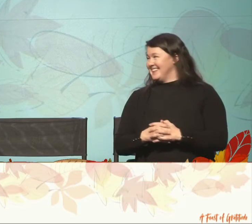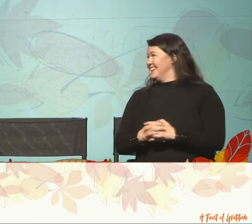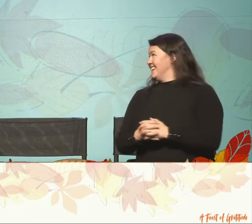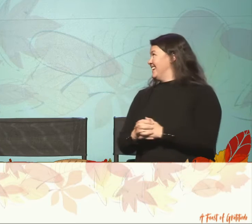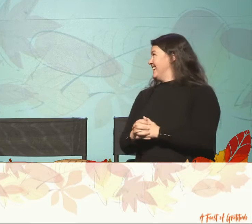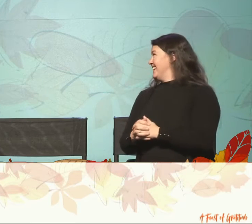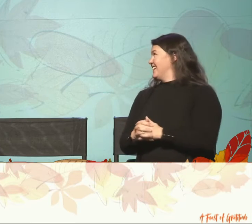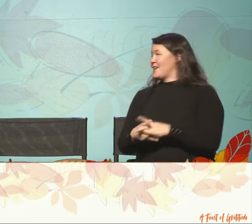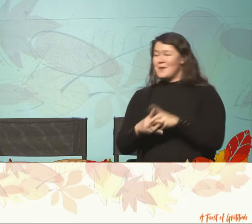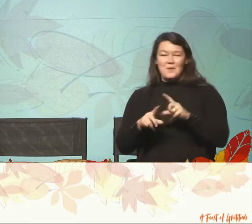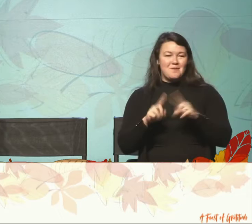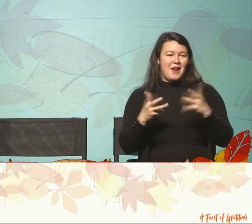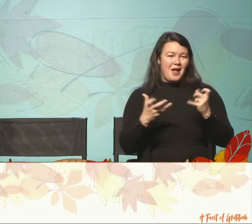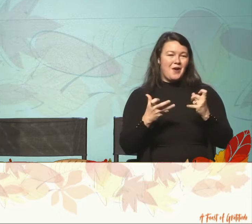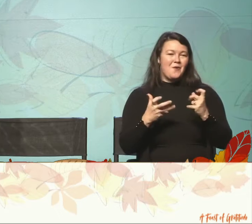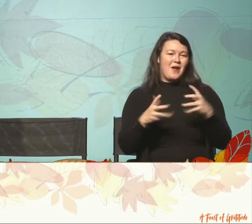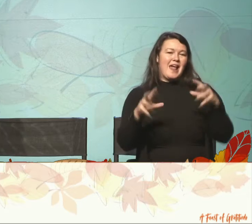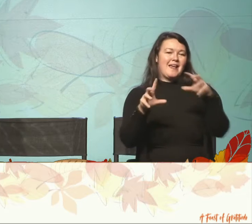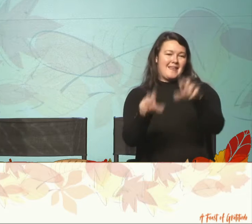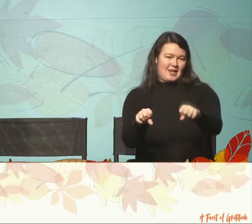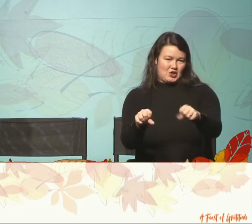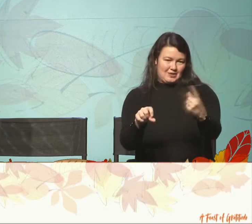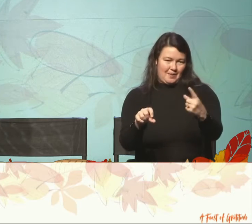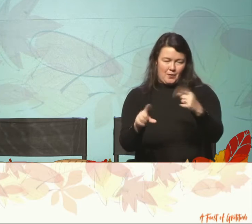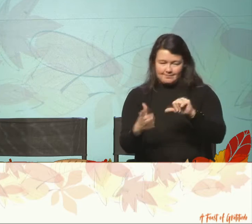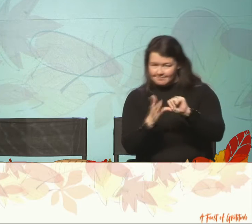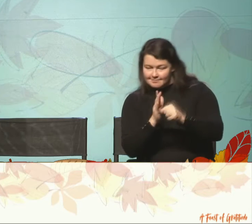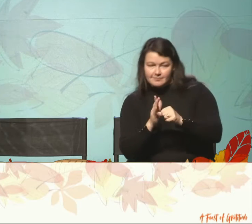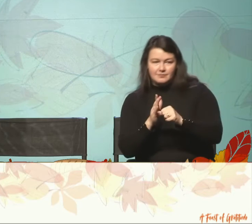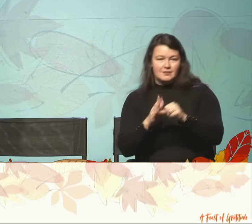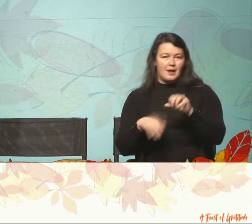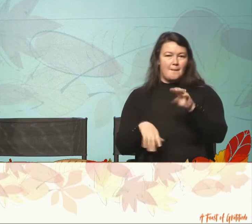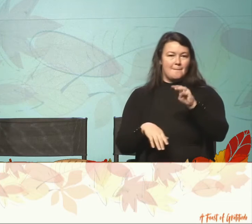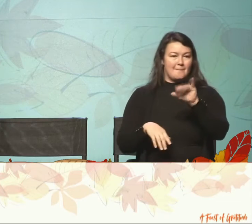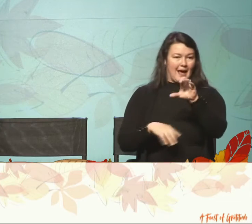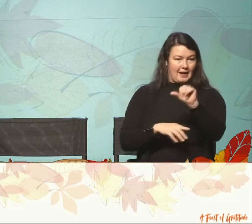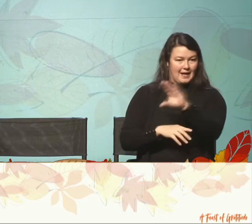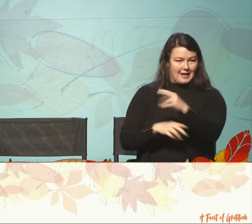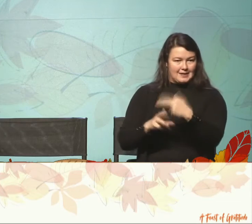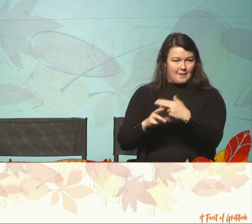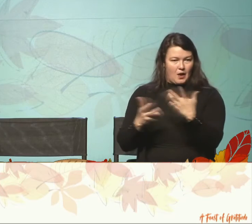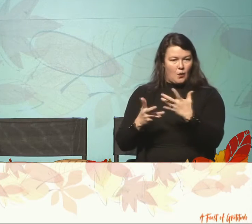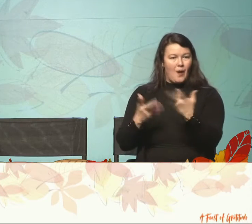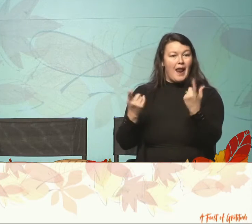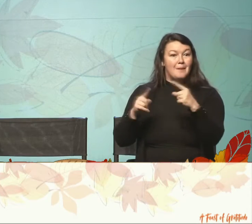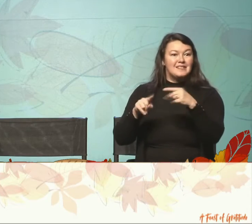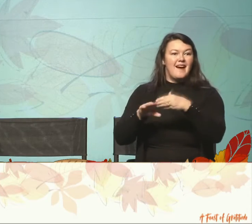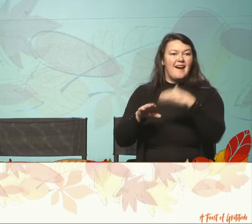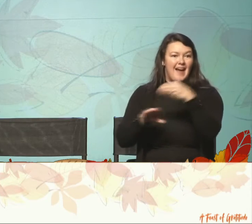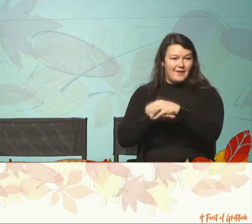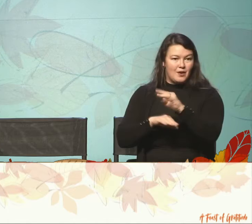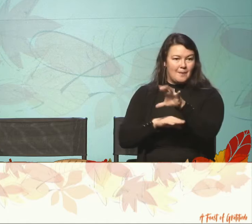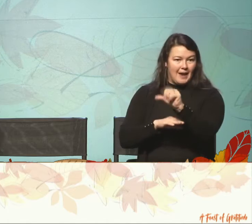But I just want you to catch something. I want you to catch where Micah's name is and what happens after Micah. So the